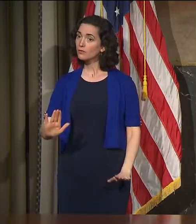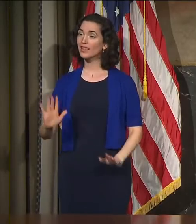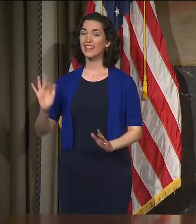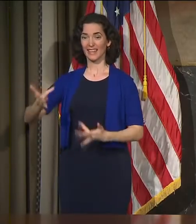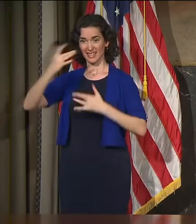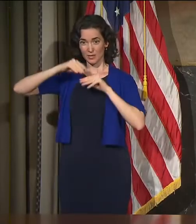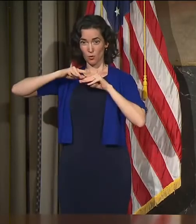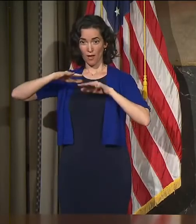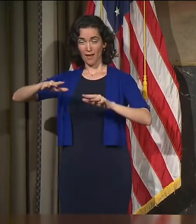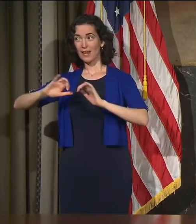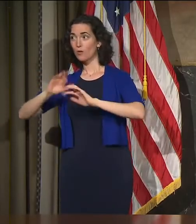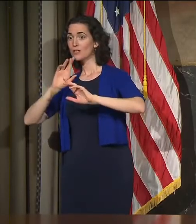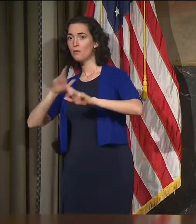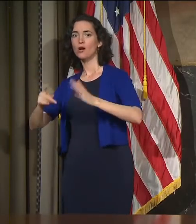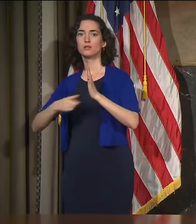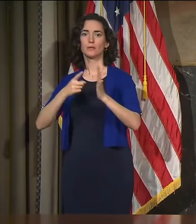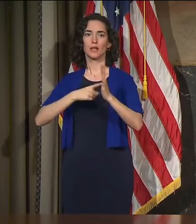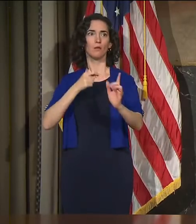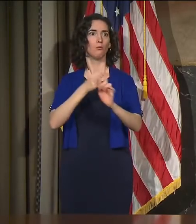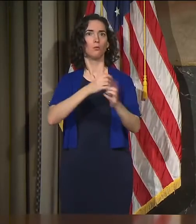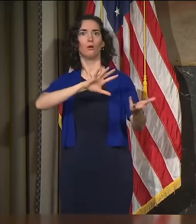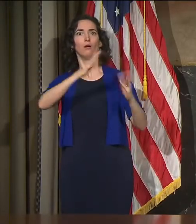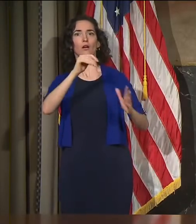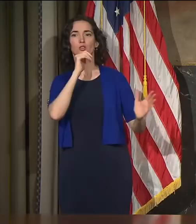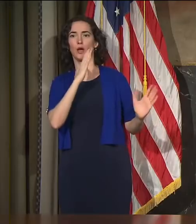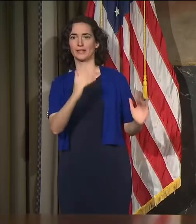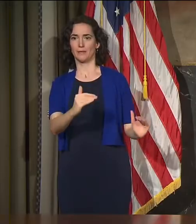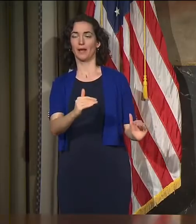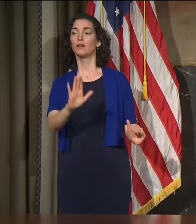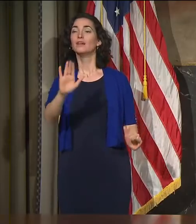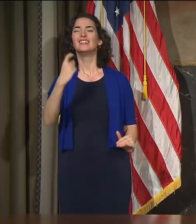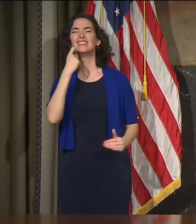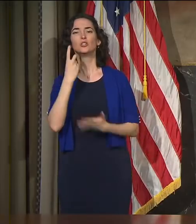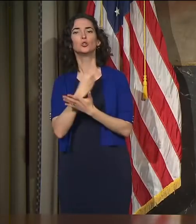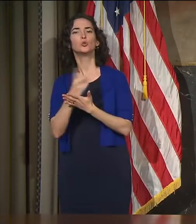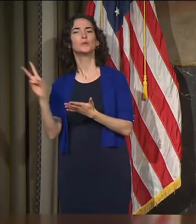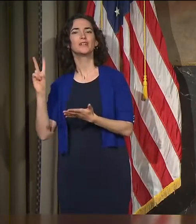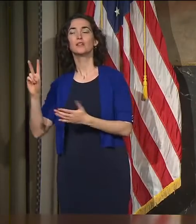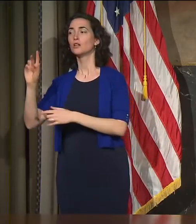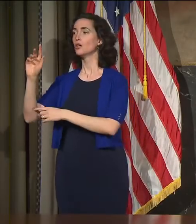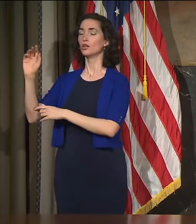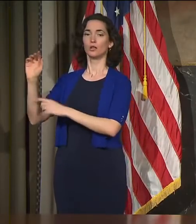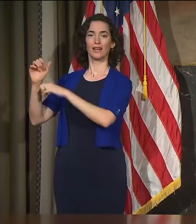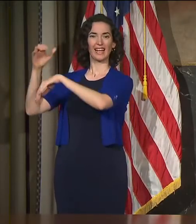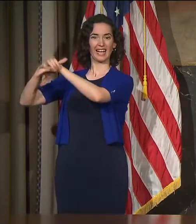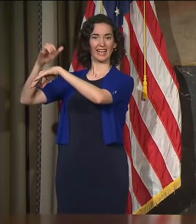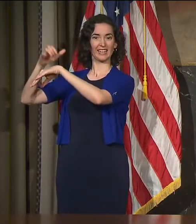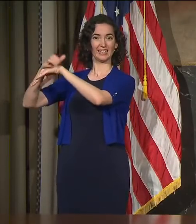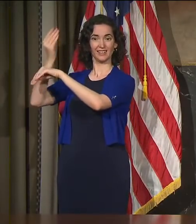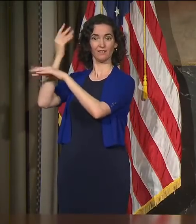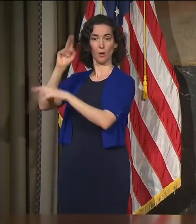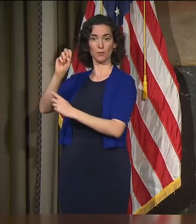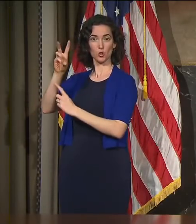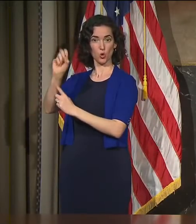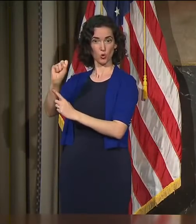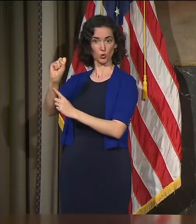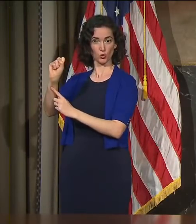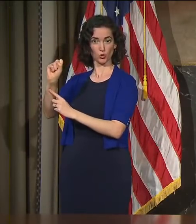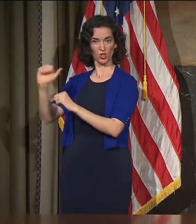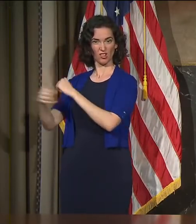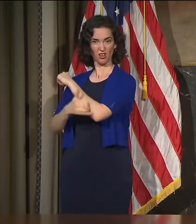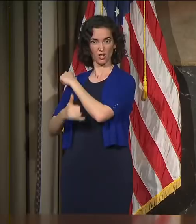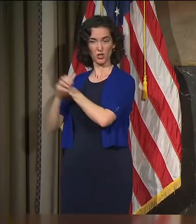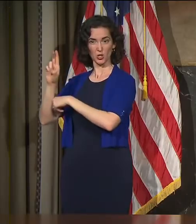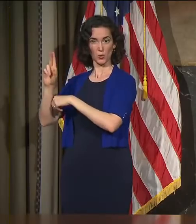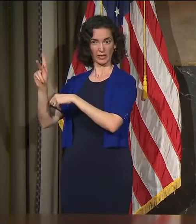in this pandemic response, and the news out of the UK the past couple of weeks is an example of that. So there's a new